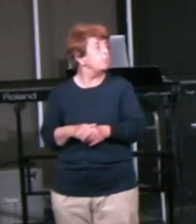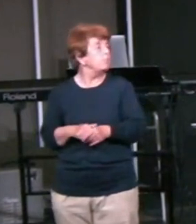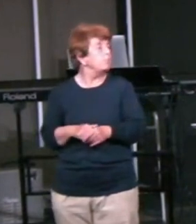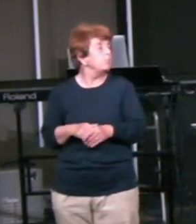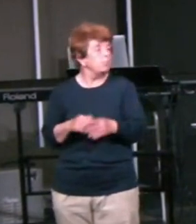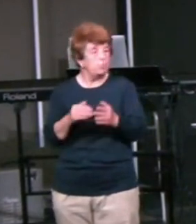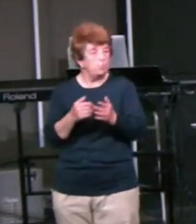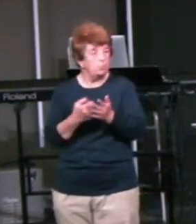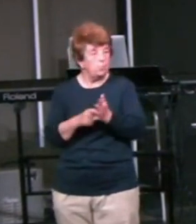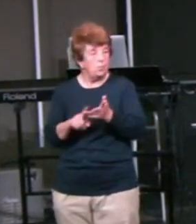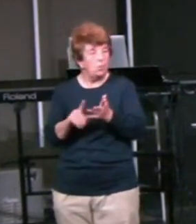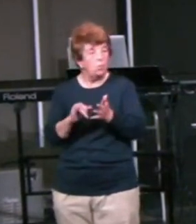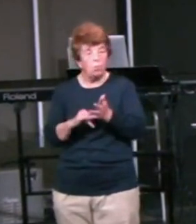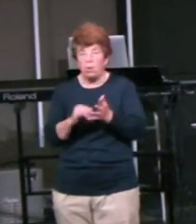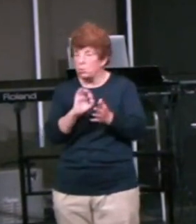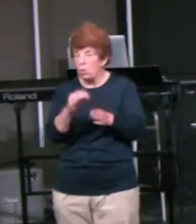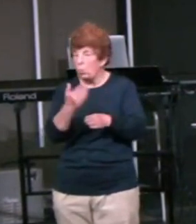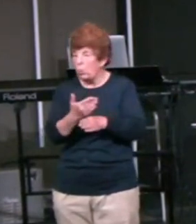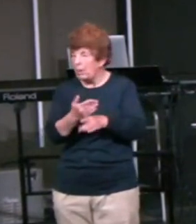1976. So Roz came out of the workforce